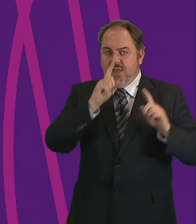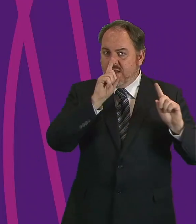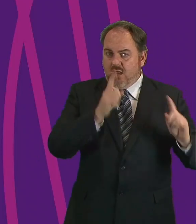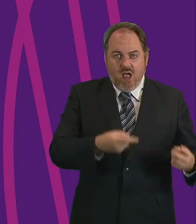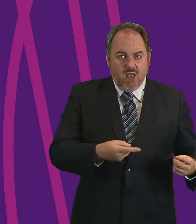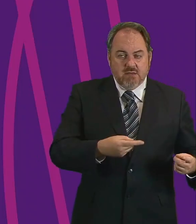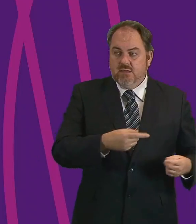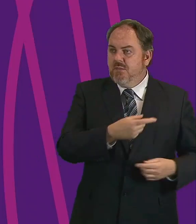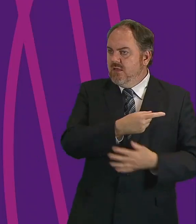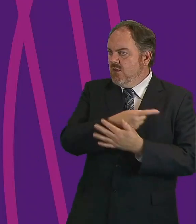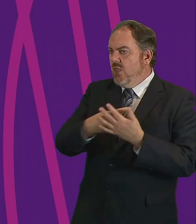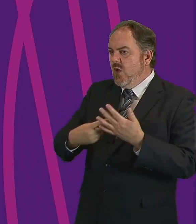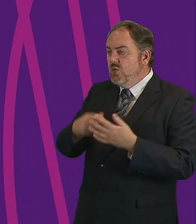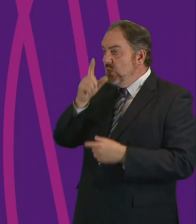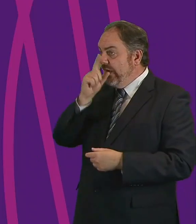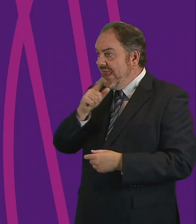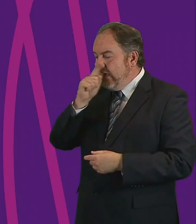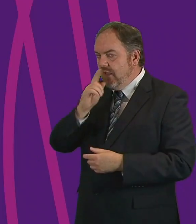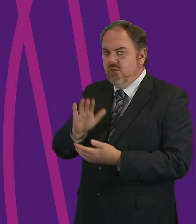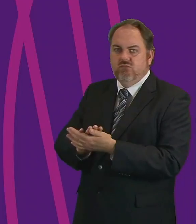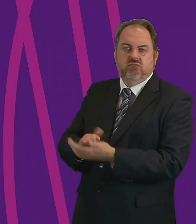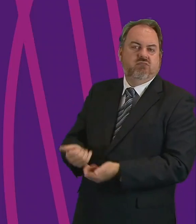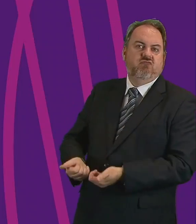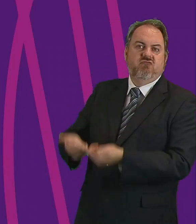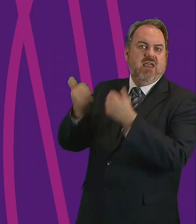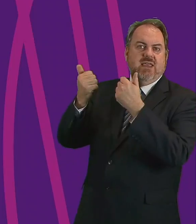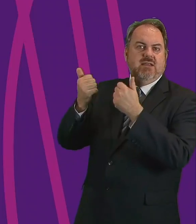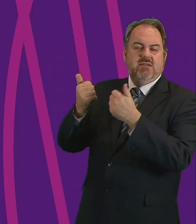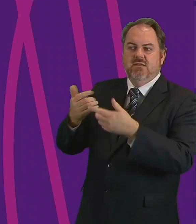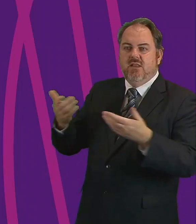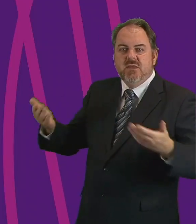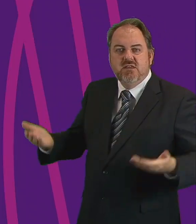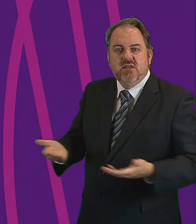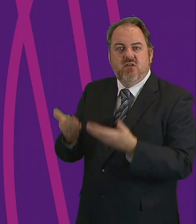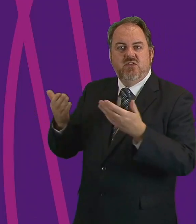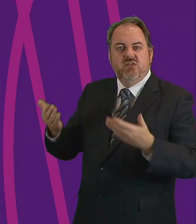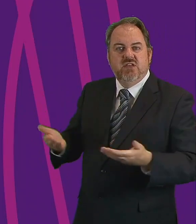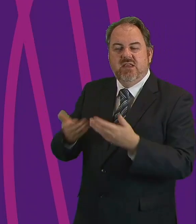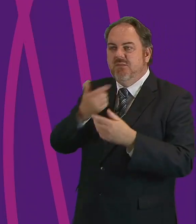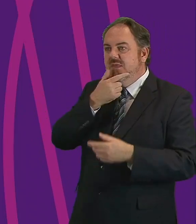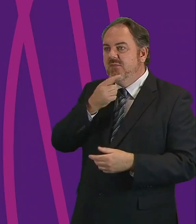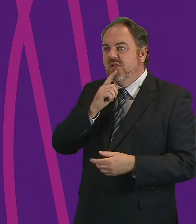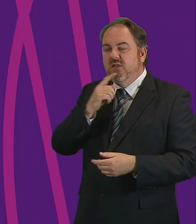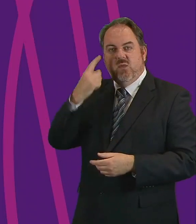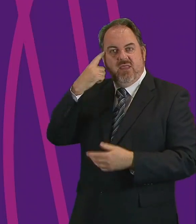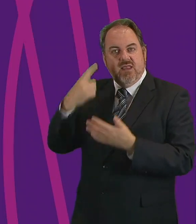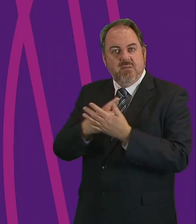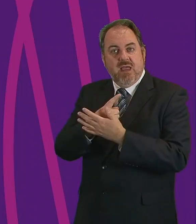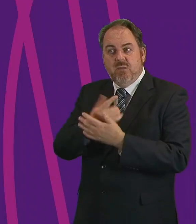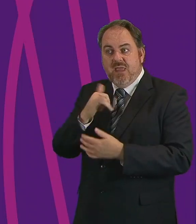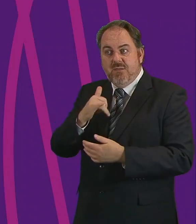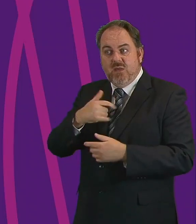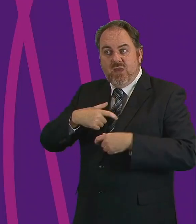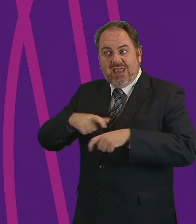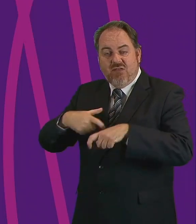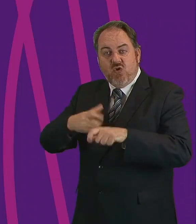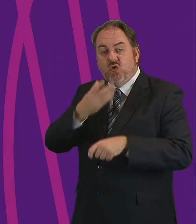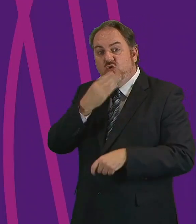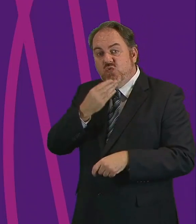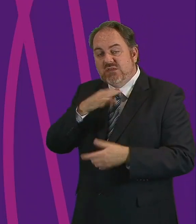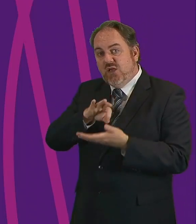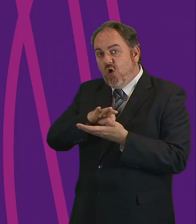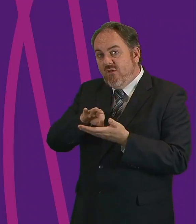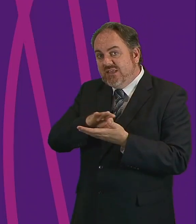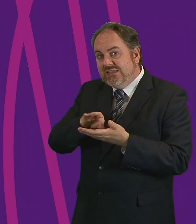new opportunities. And I think clearly there will be reflections about presenteeism, the need for office space when we do return to some normality. But